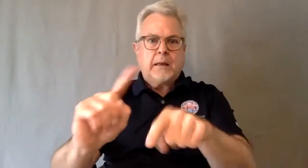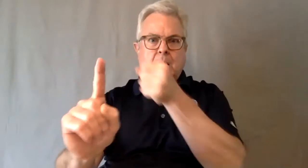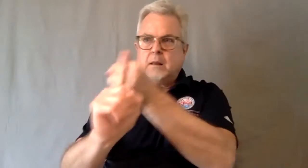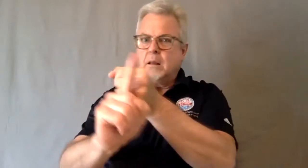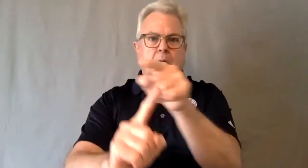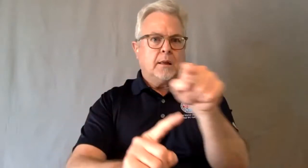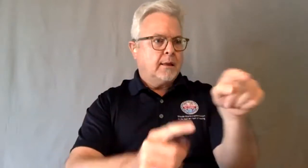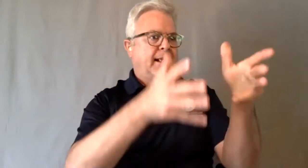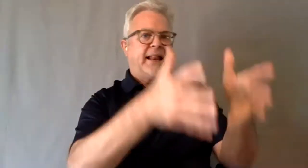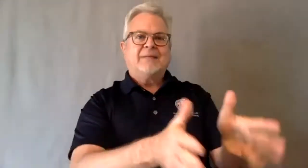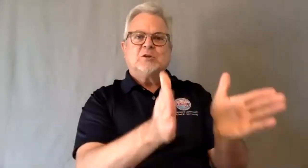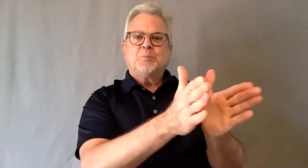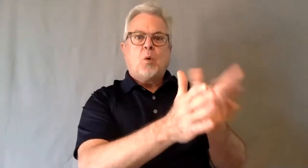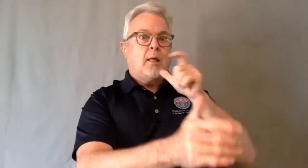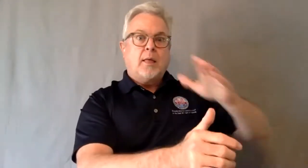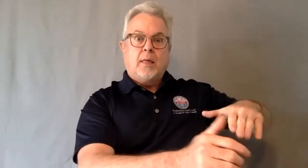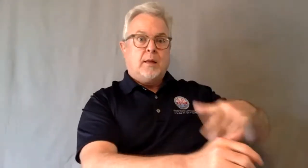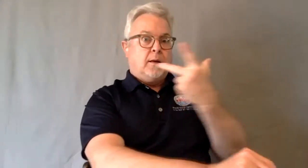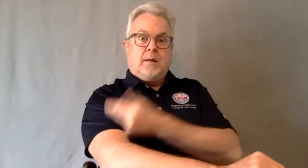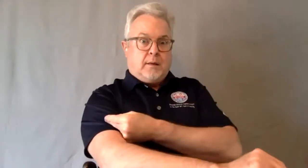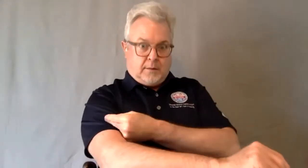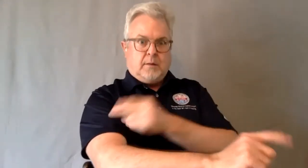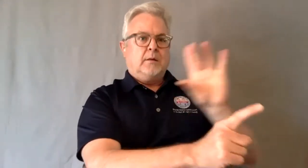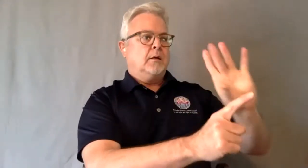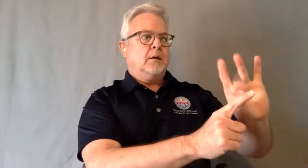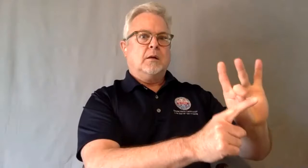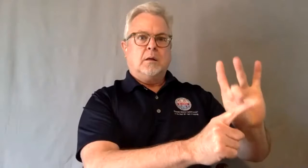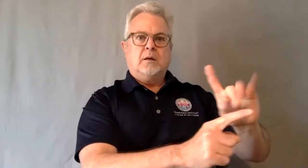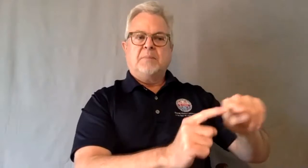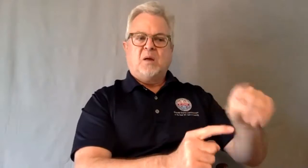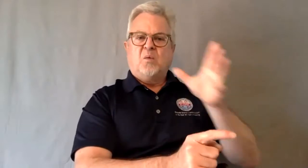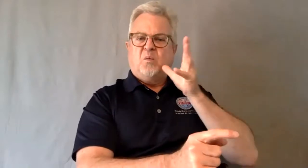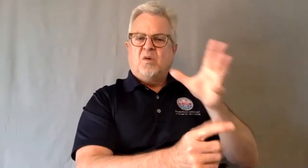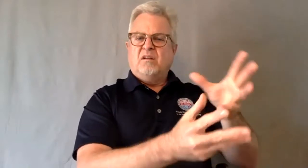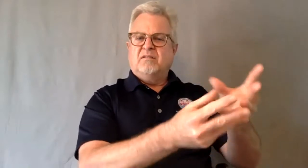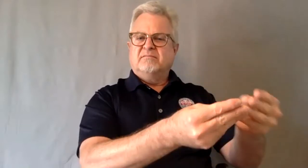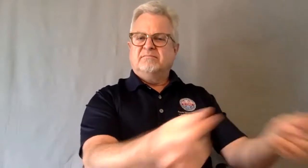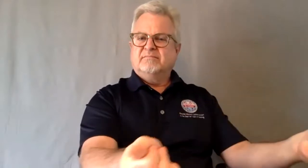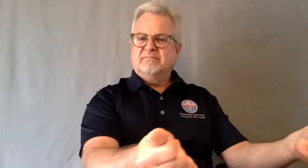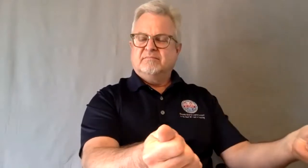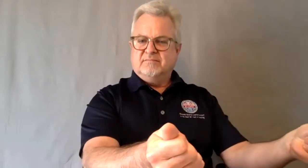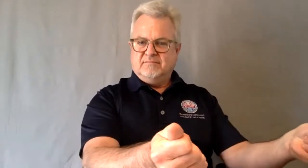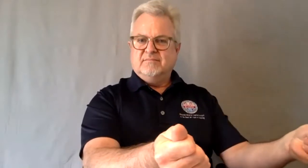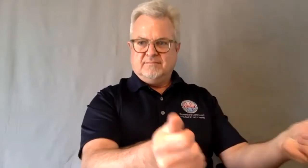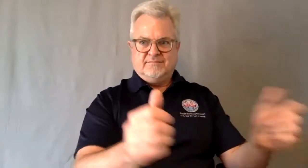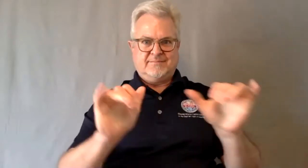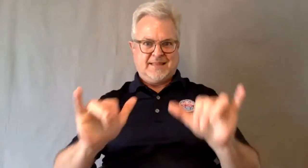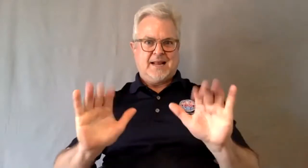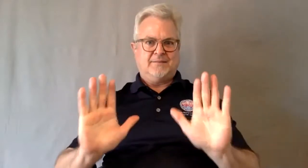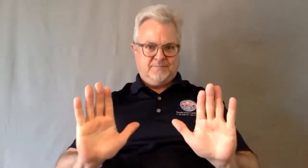That way, that if someone does have COVID, most people would not be able to contract it, and there would be such a